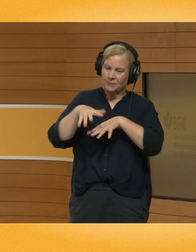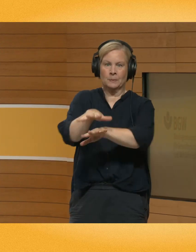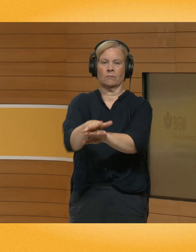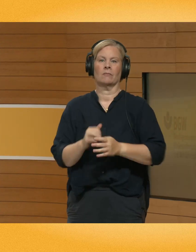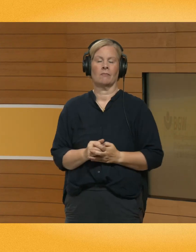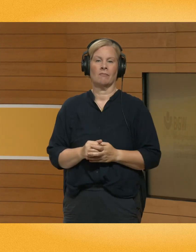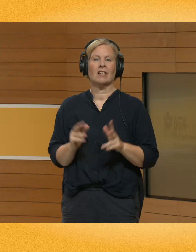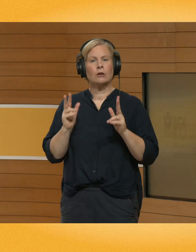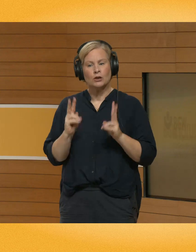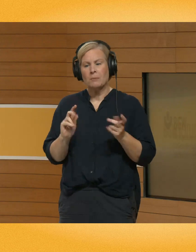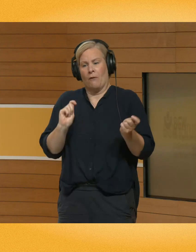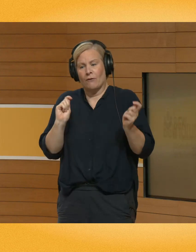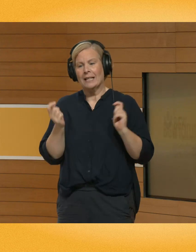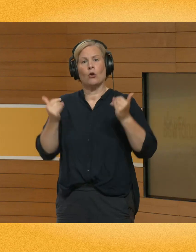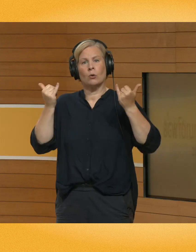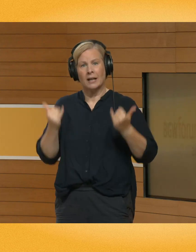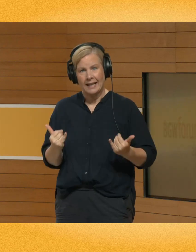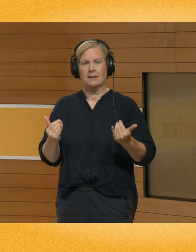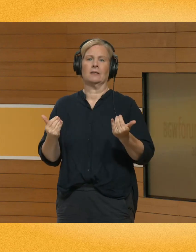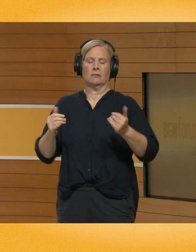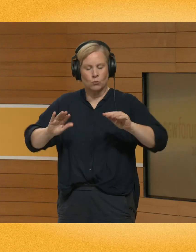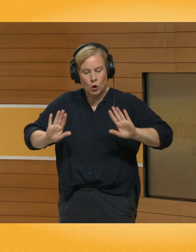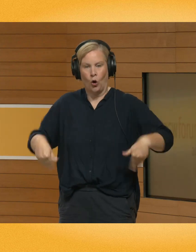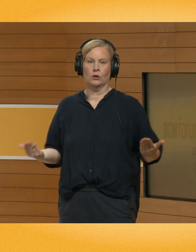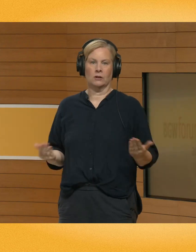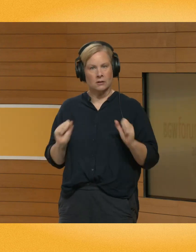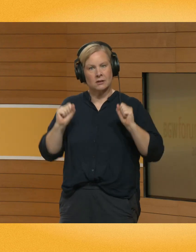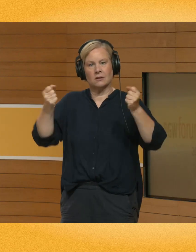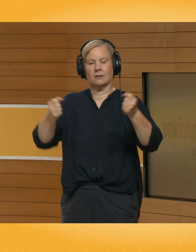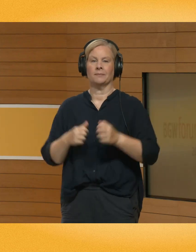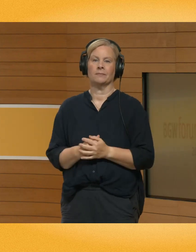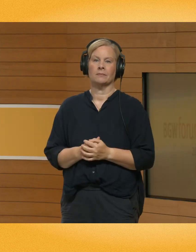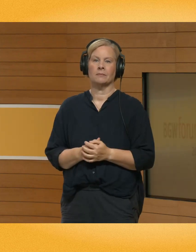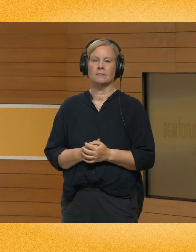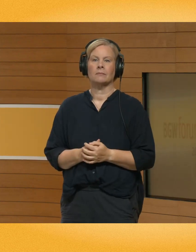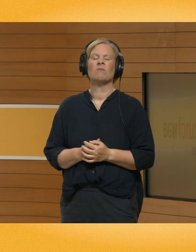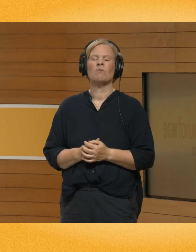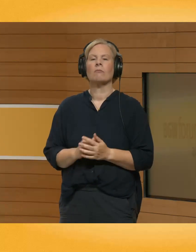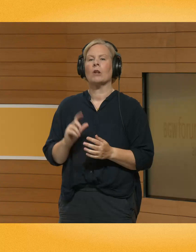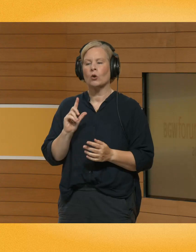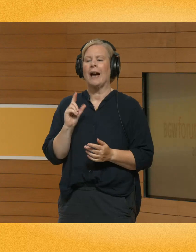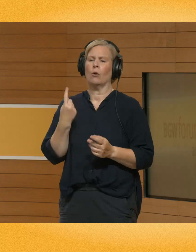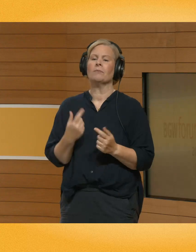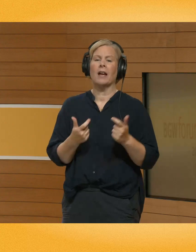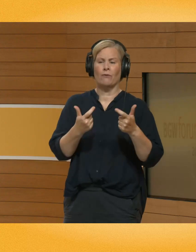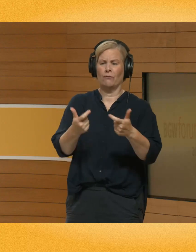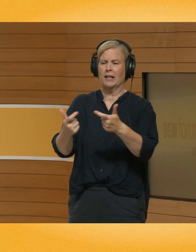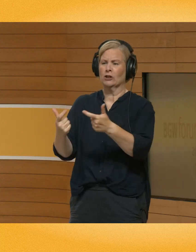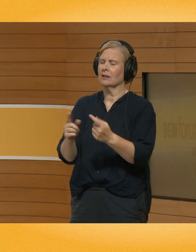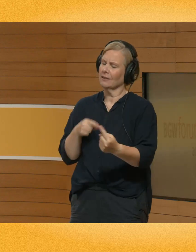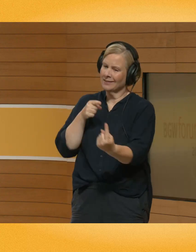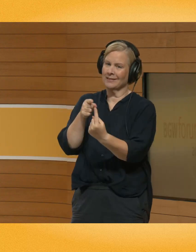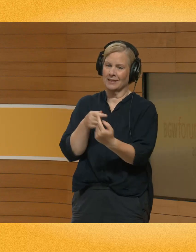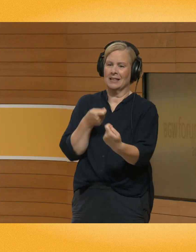address resistance. How was with you? Like, how would you say, did you communicate it, and how were